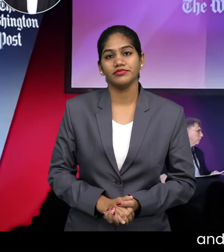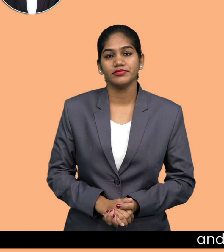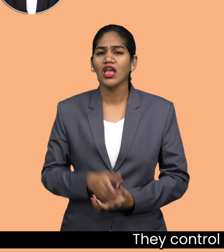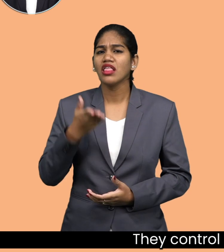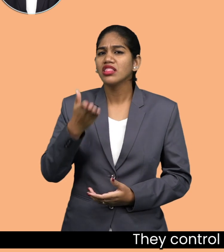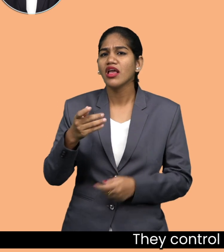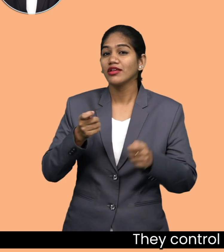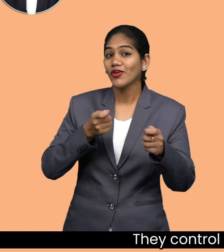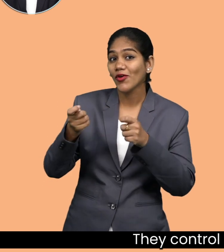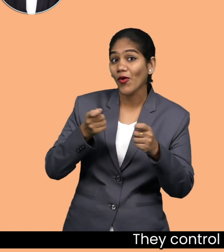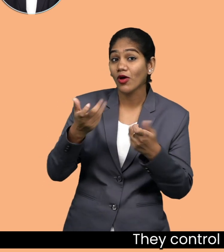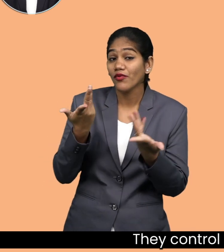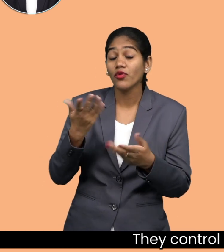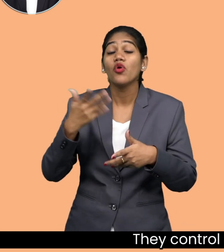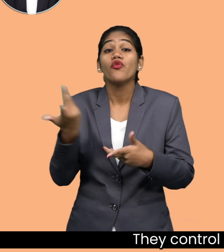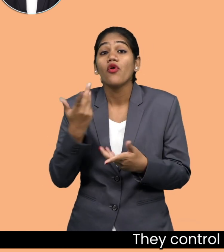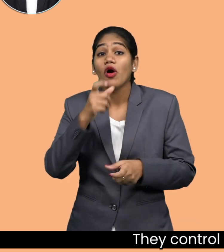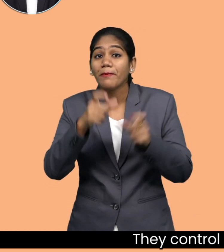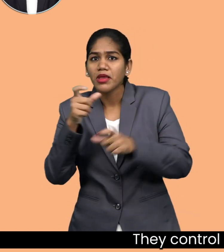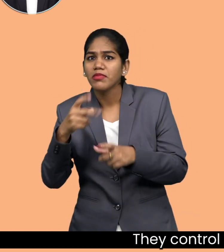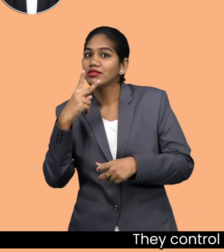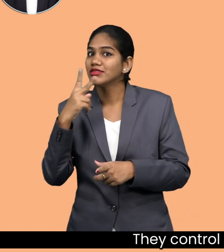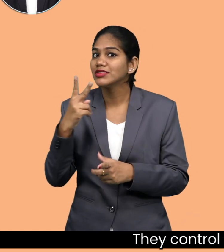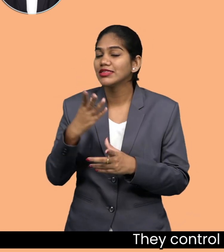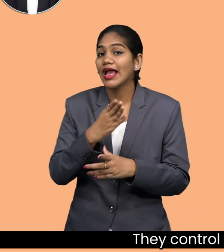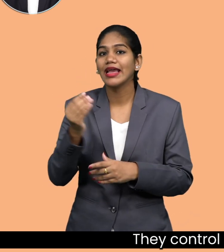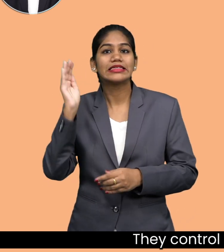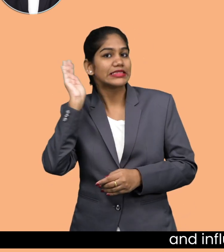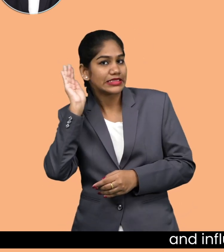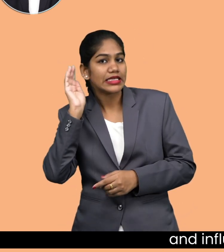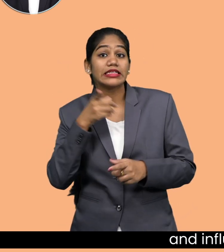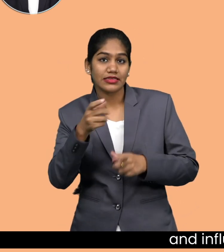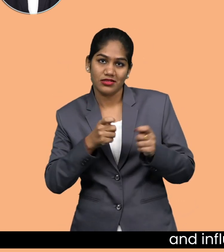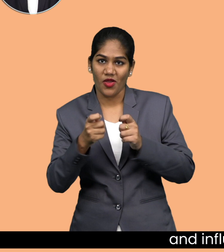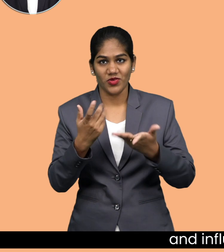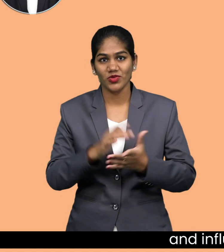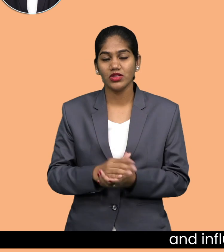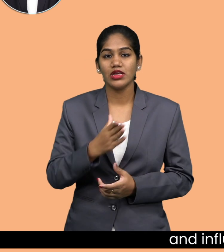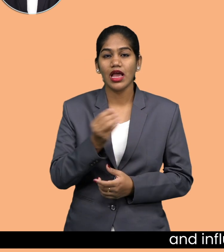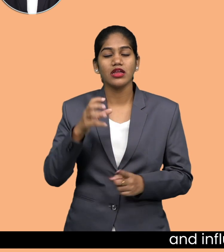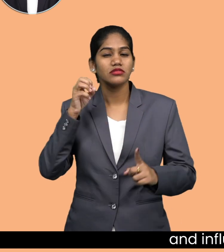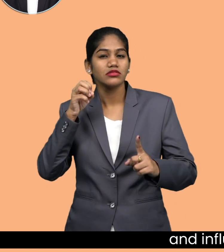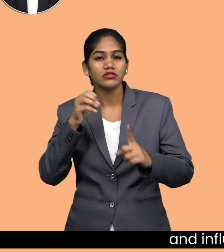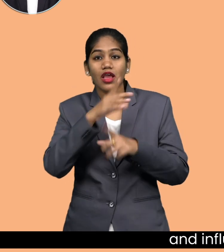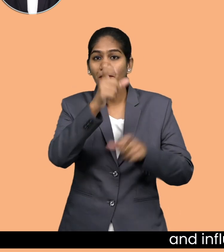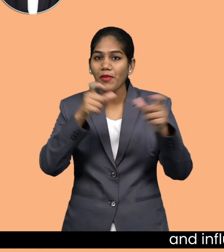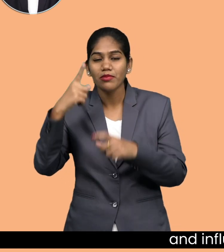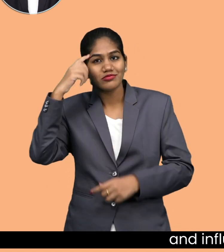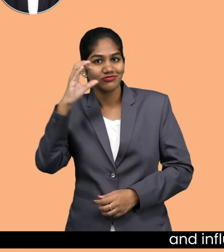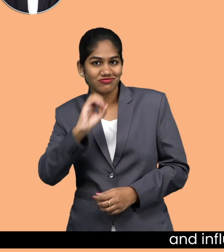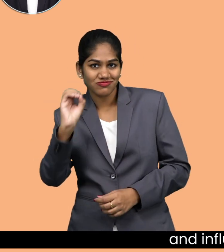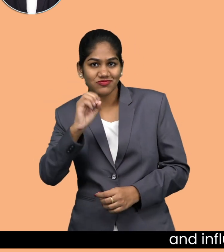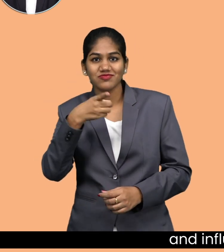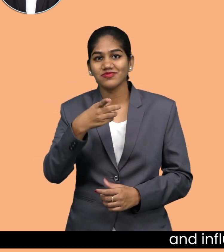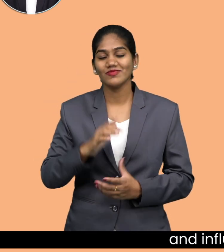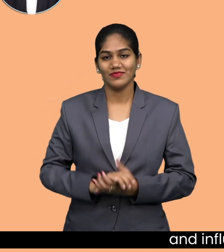They control what people see and hear and influence public opinion.